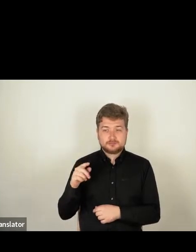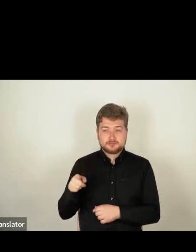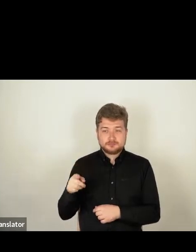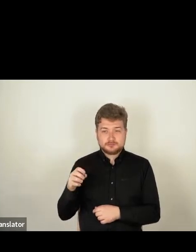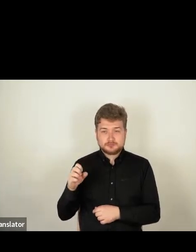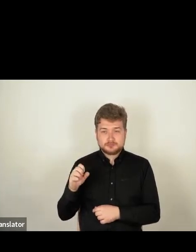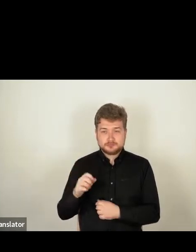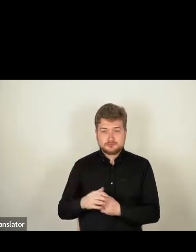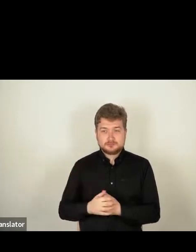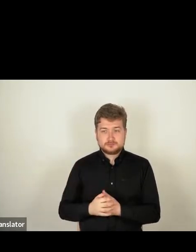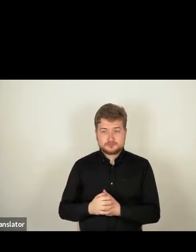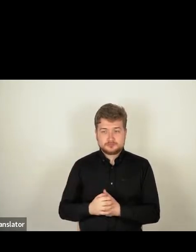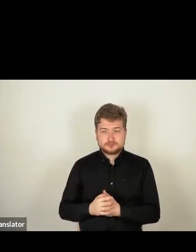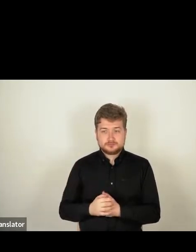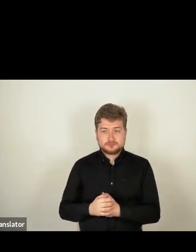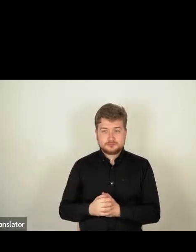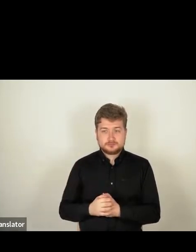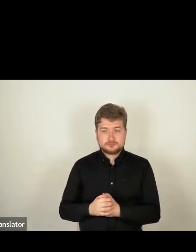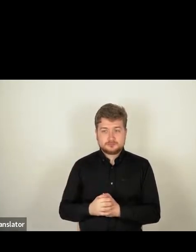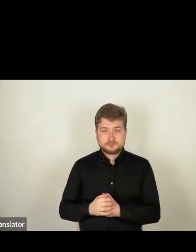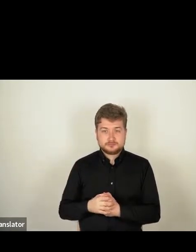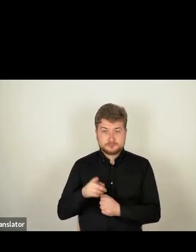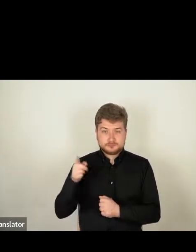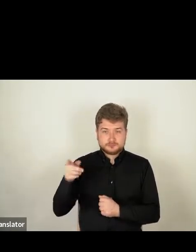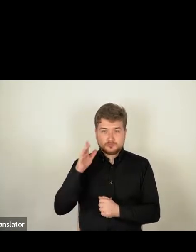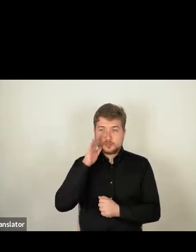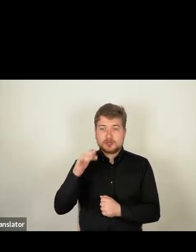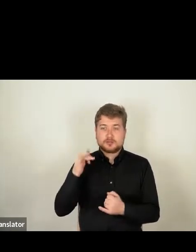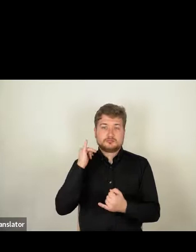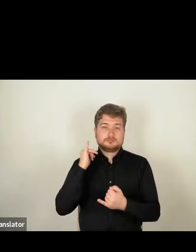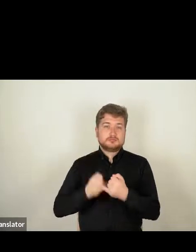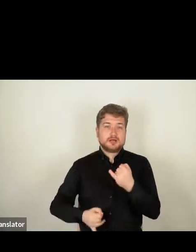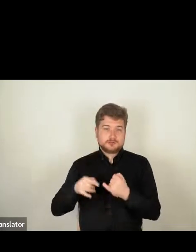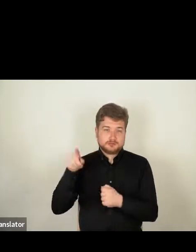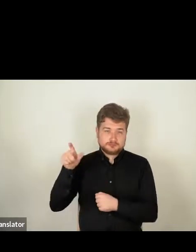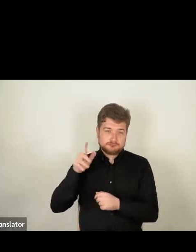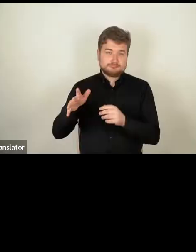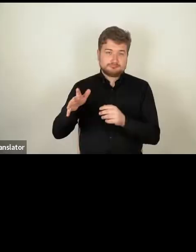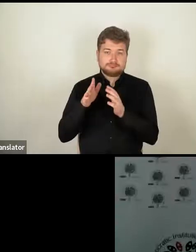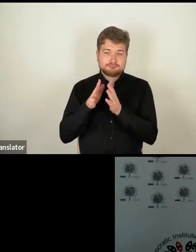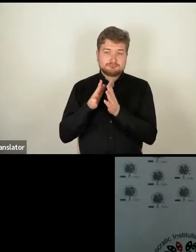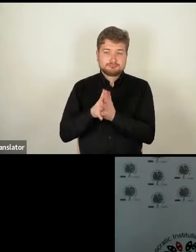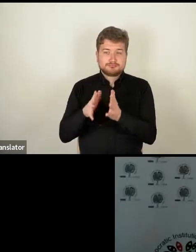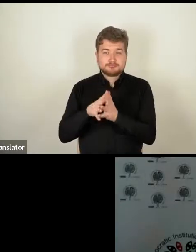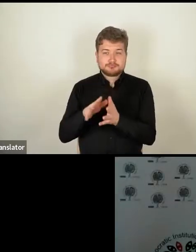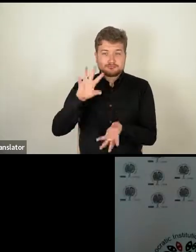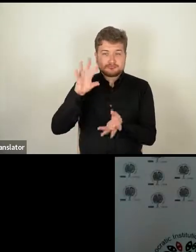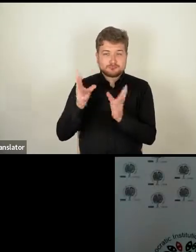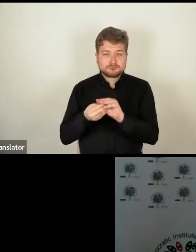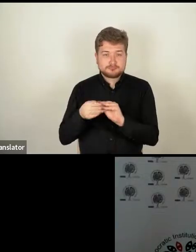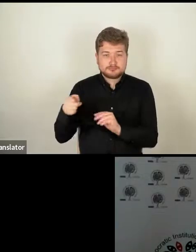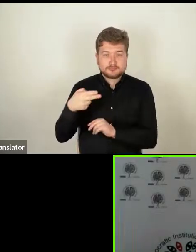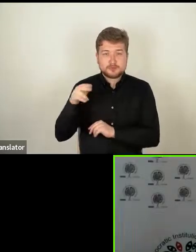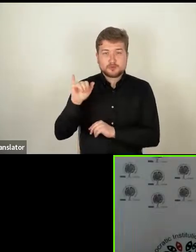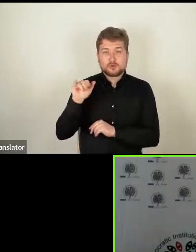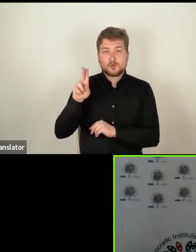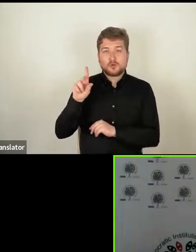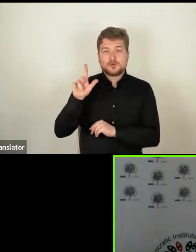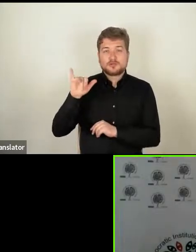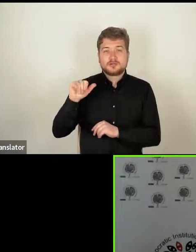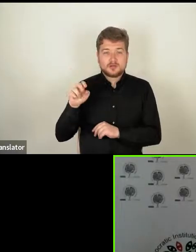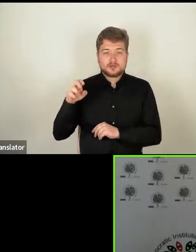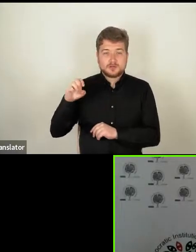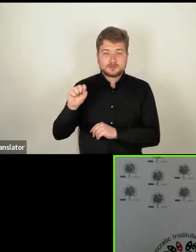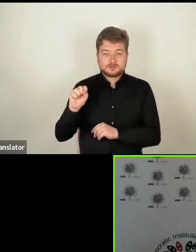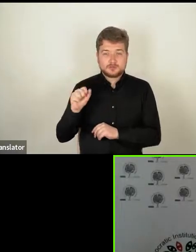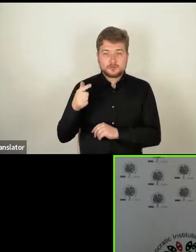to deliver the closing remarks with five key messages to take away. Thank you very much, dear